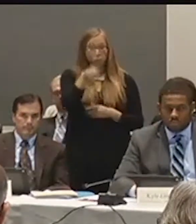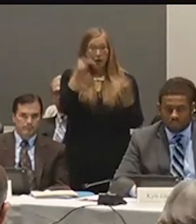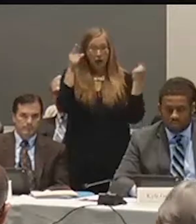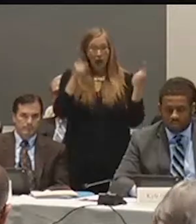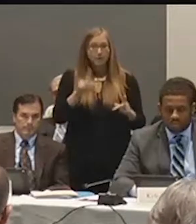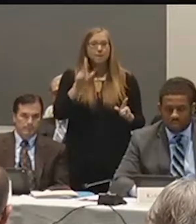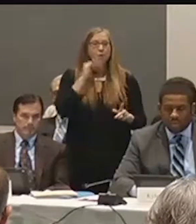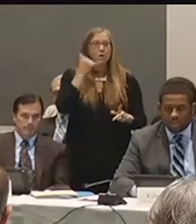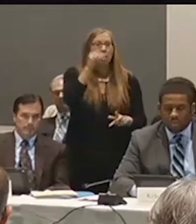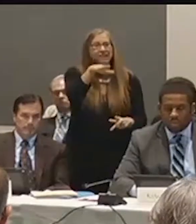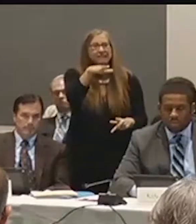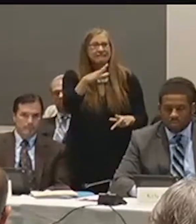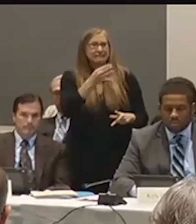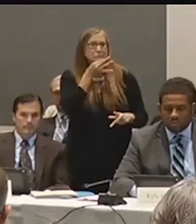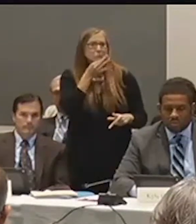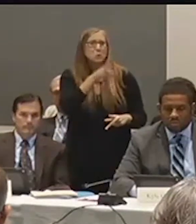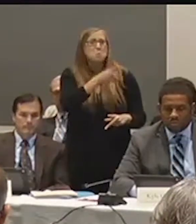facing a potential shutoff,